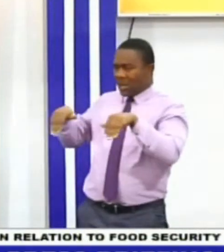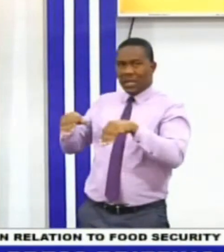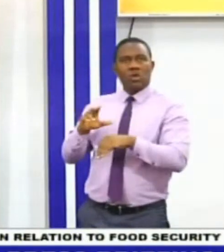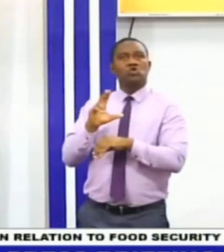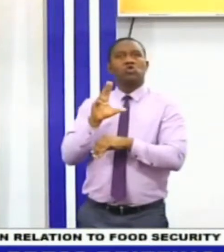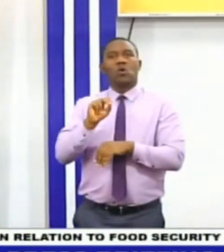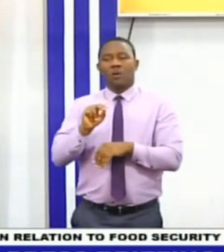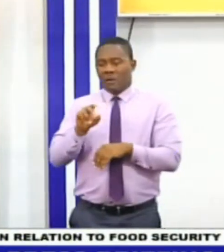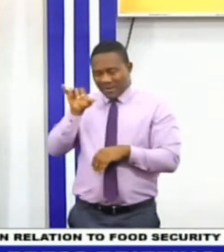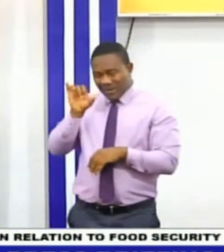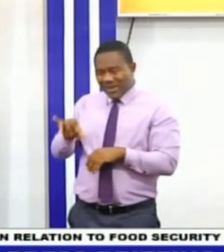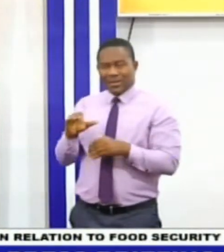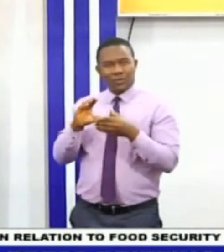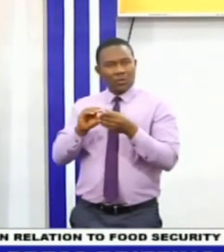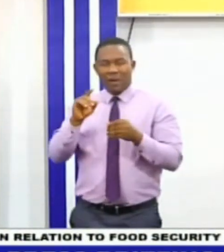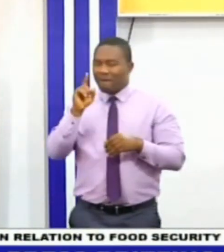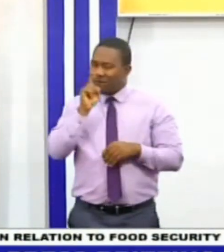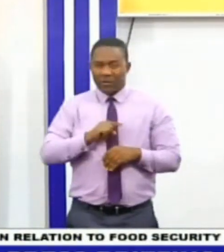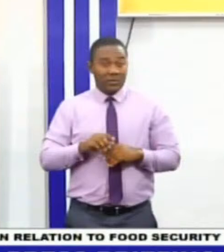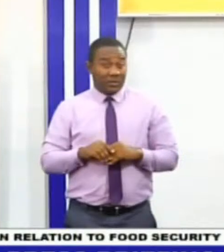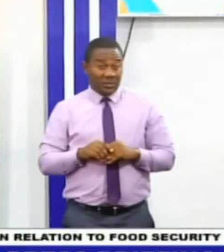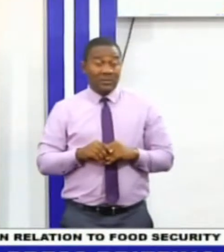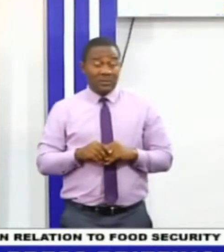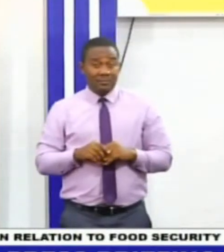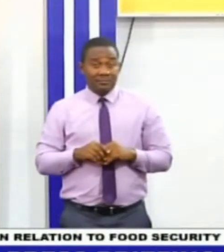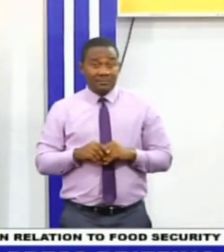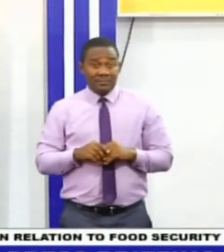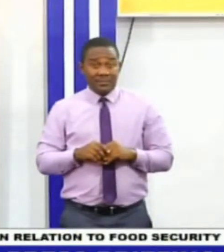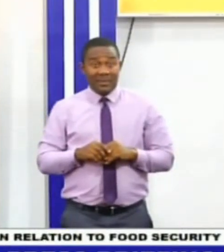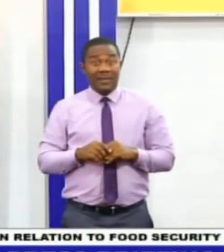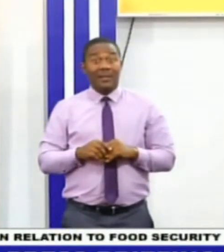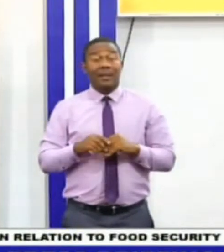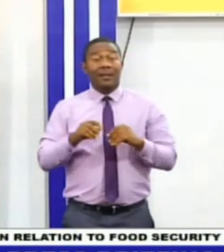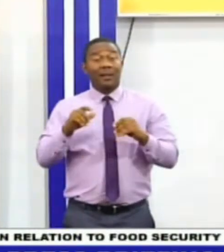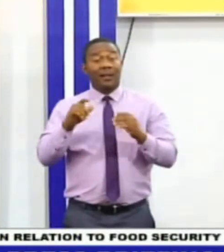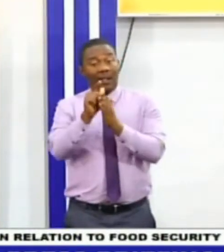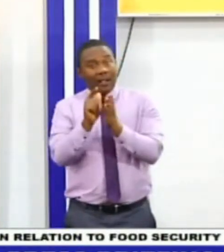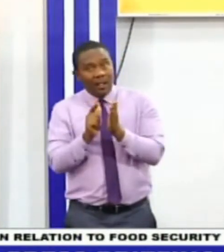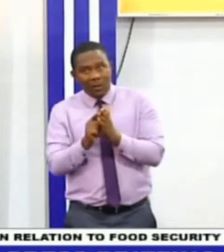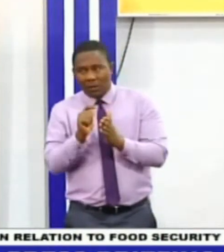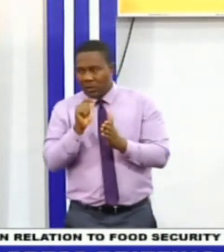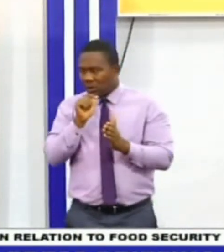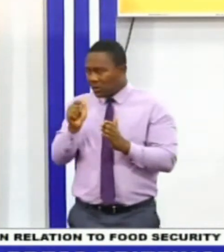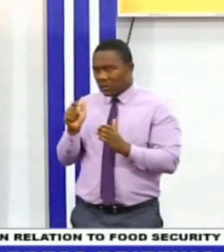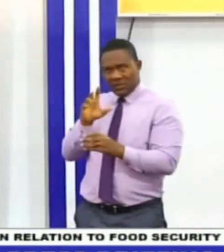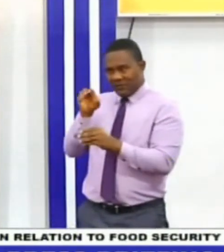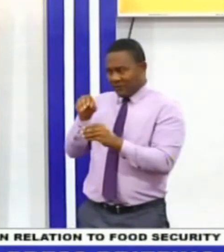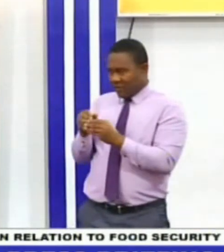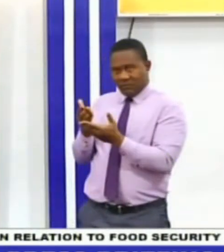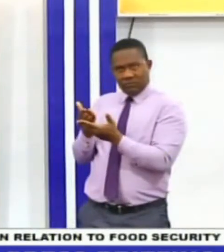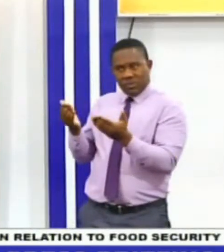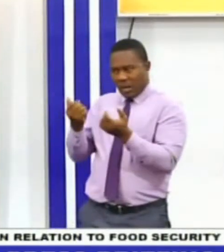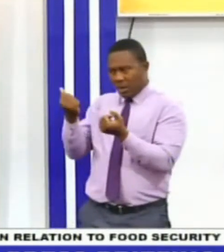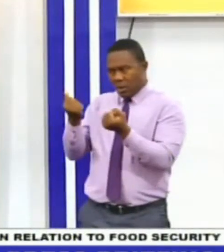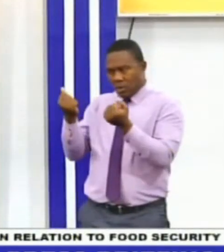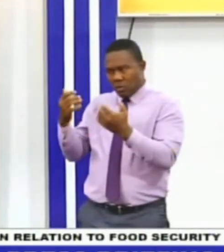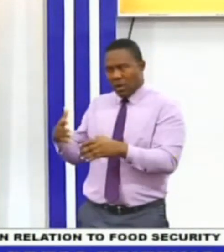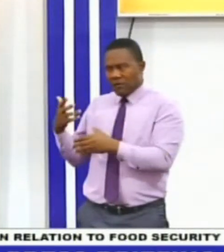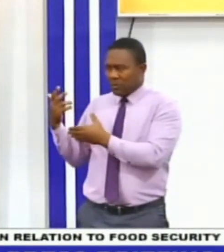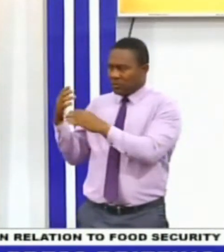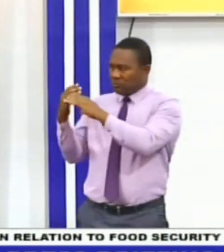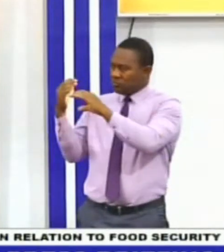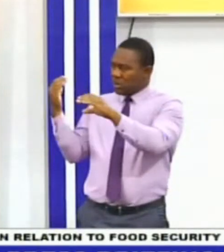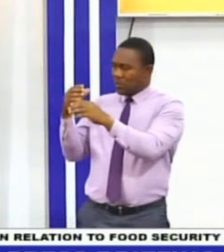dwuma so se de bia ye no mra no ye de aba no enka wo mo na mpesa motiase now